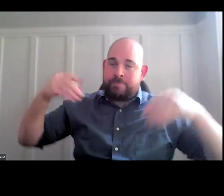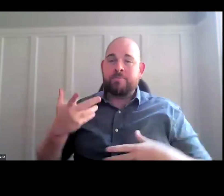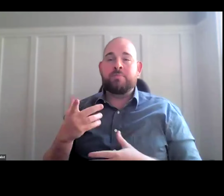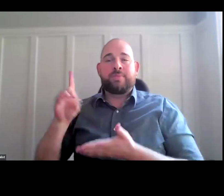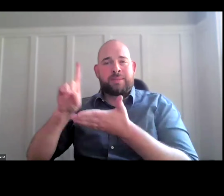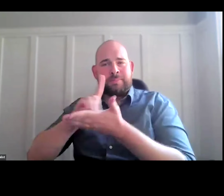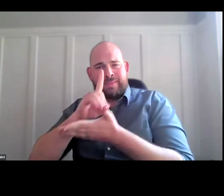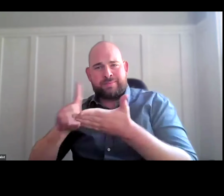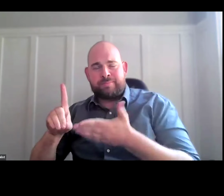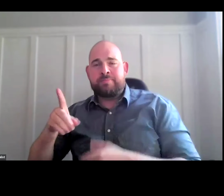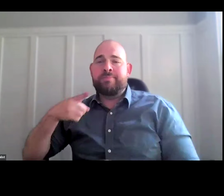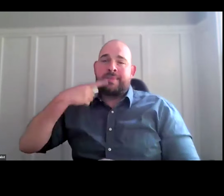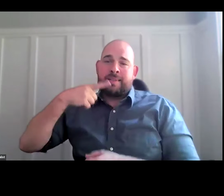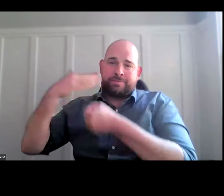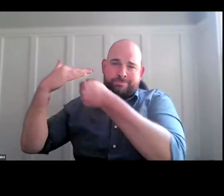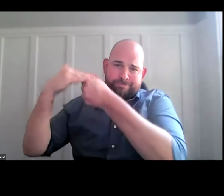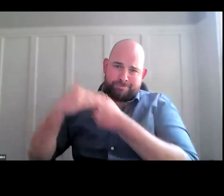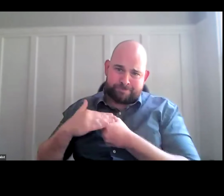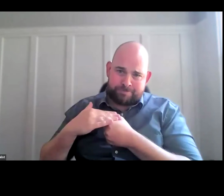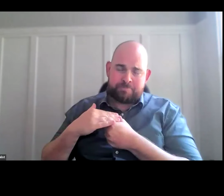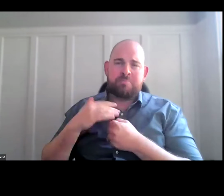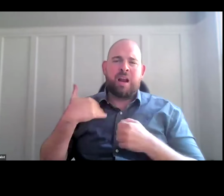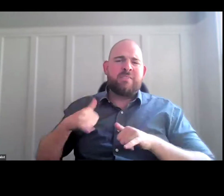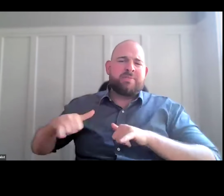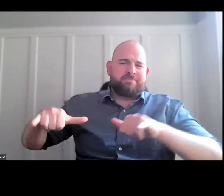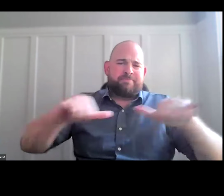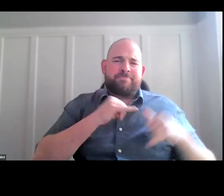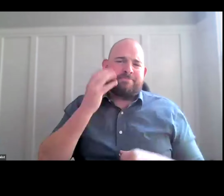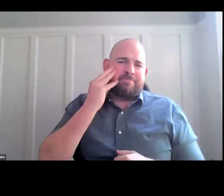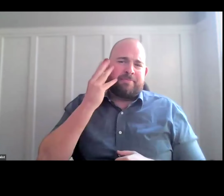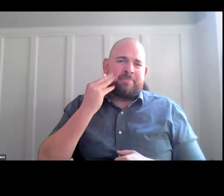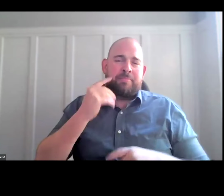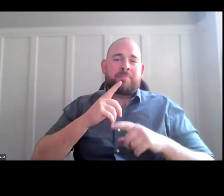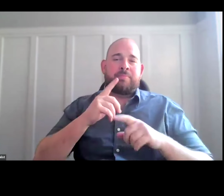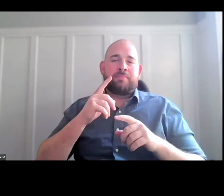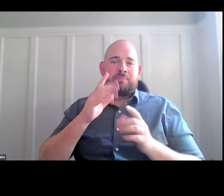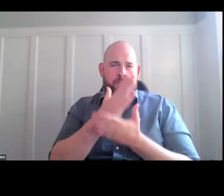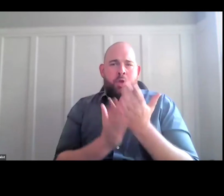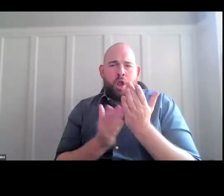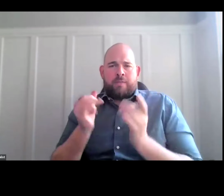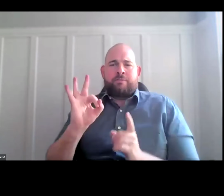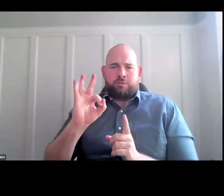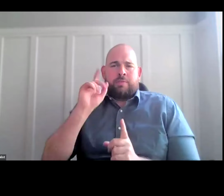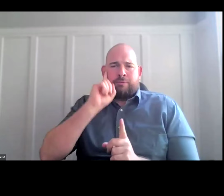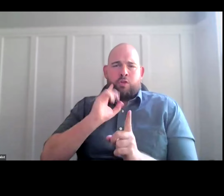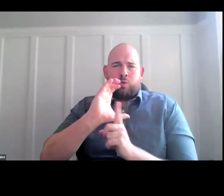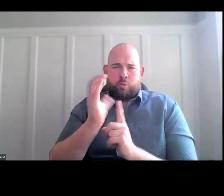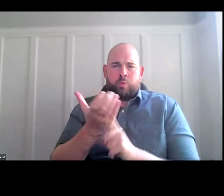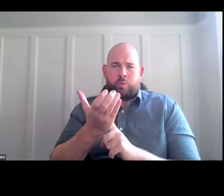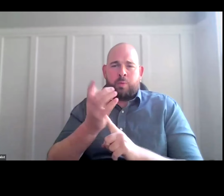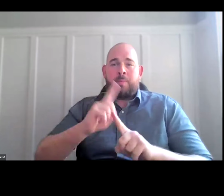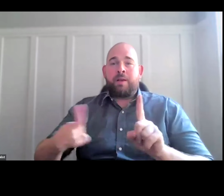about being deaf, and some of those things automatically transfer. We understand the experience of discrimination and oppression. We know how to get each